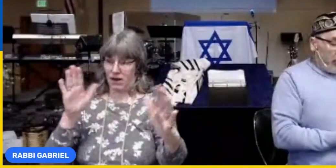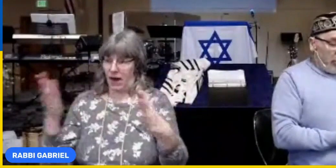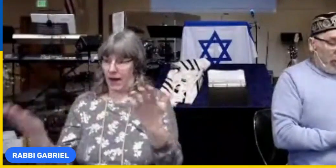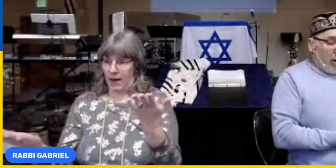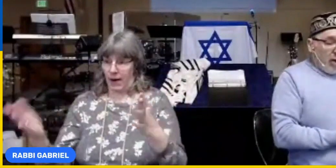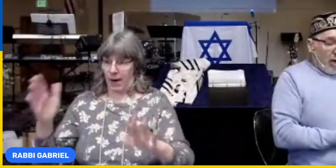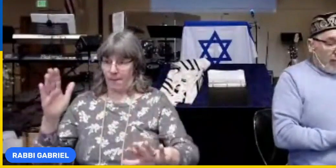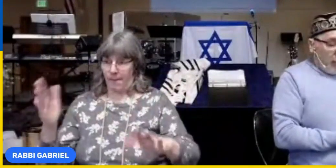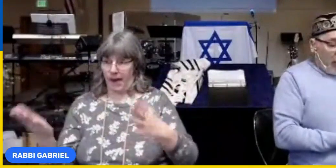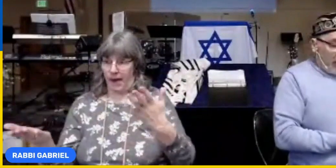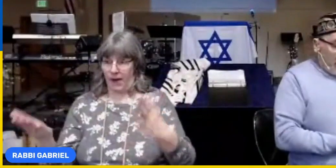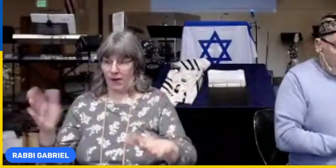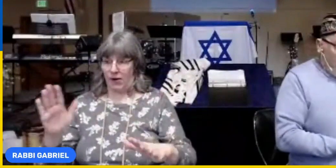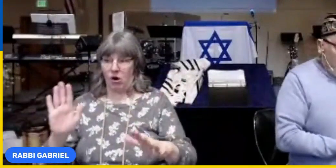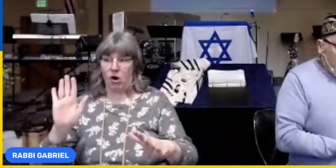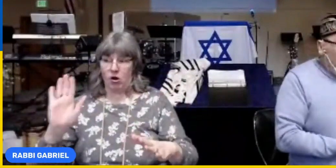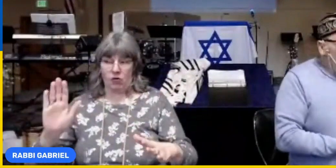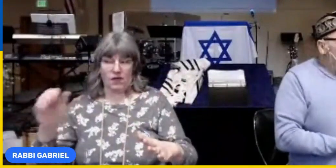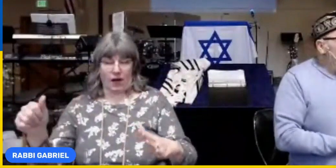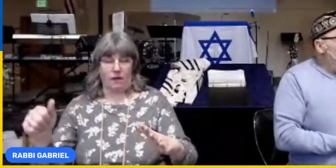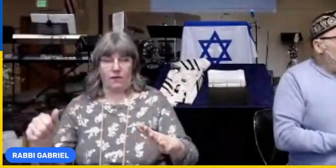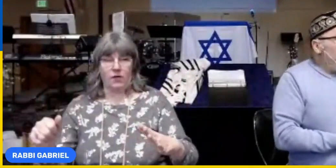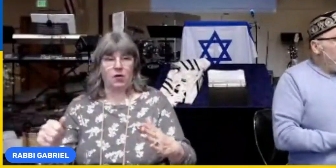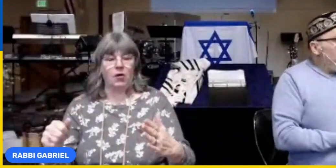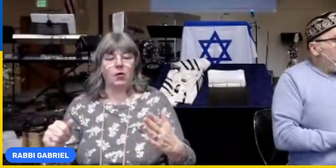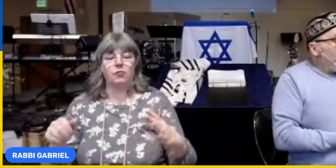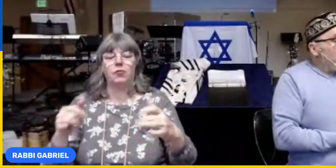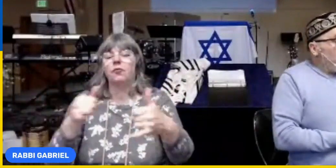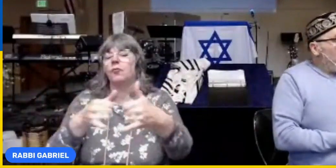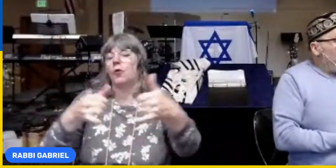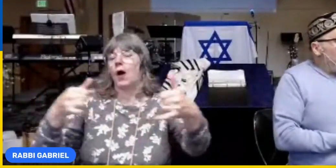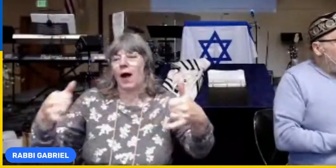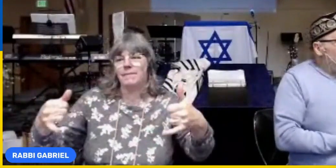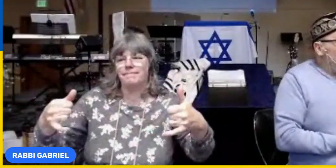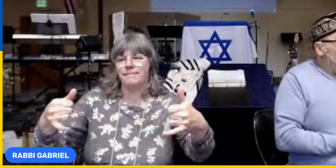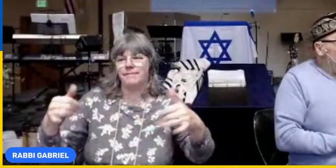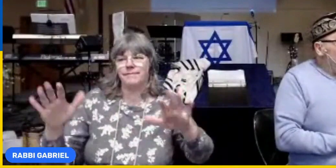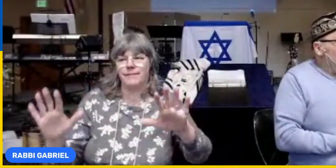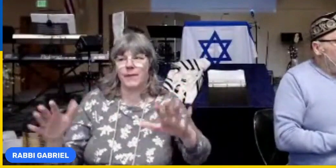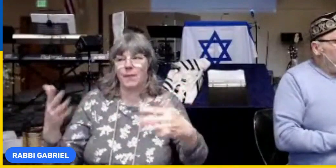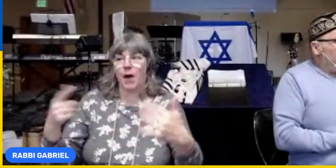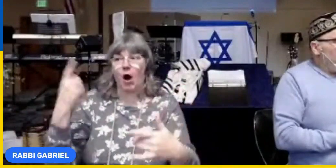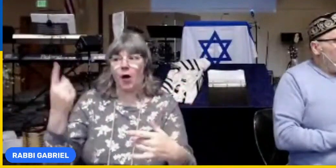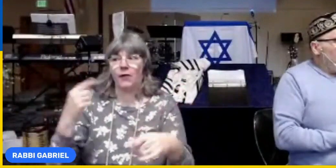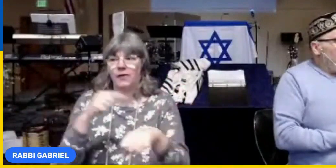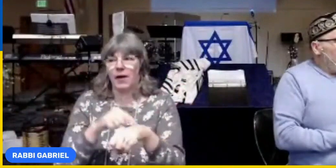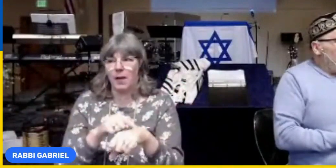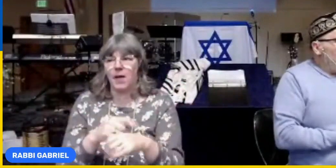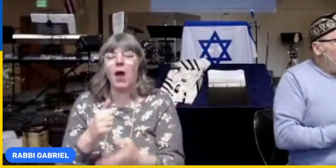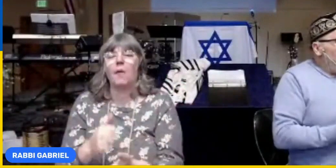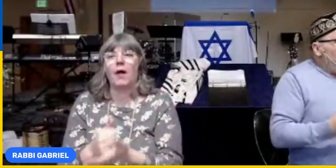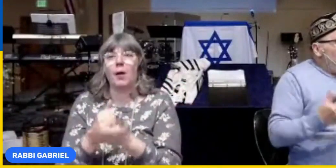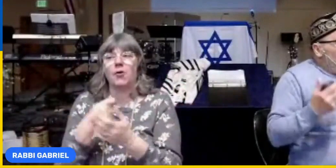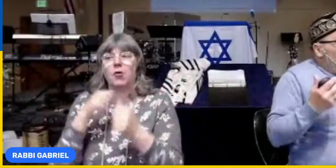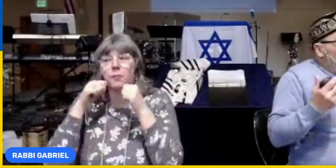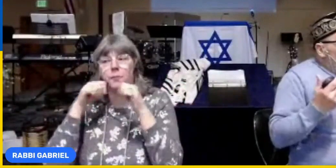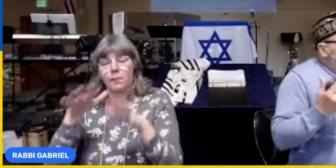but a doer of the work it requires, then he'll be blessed in what he does.